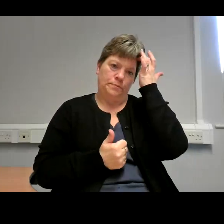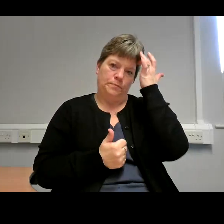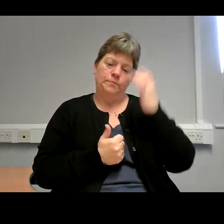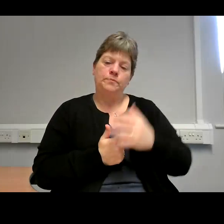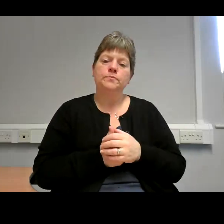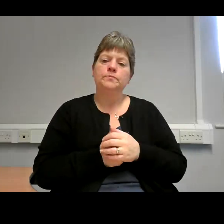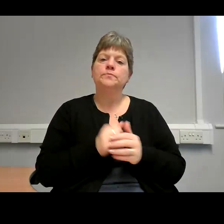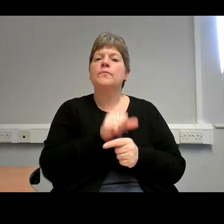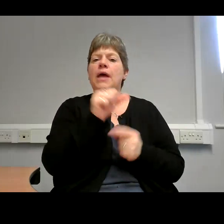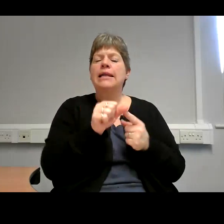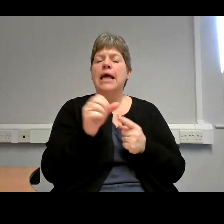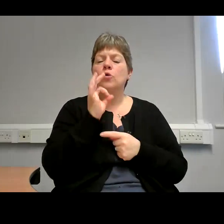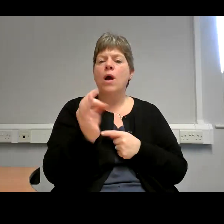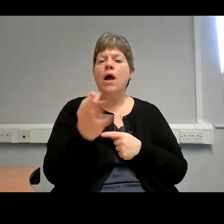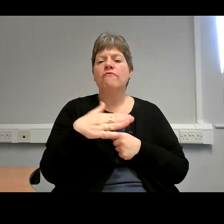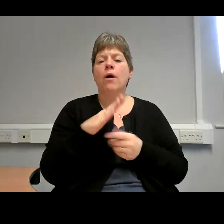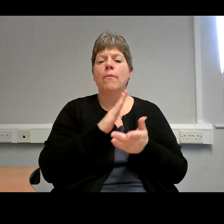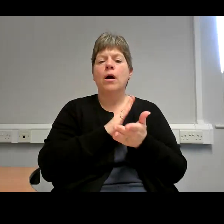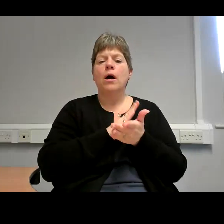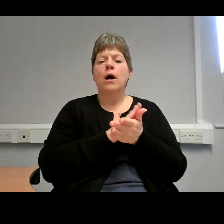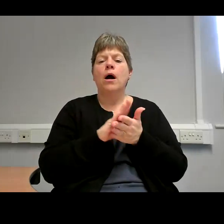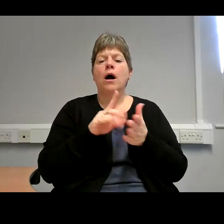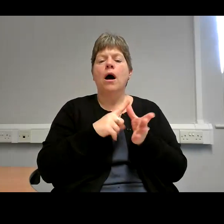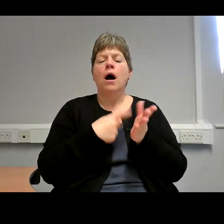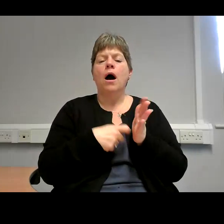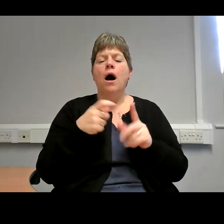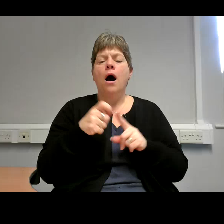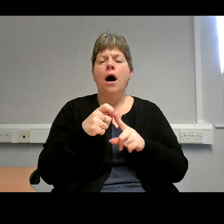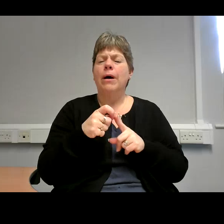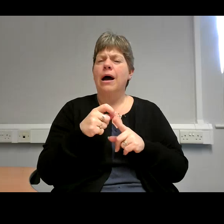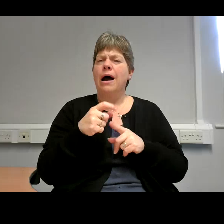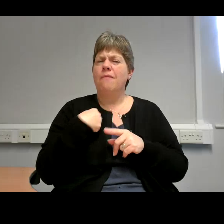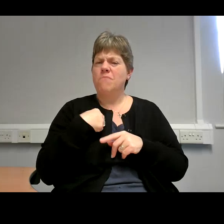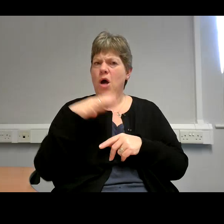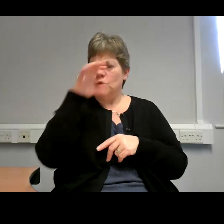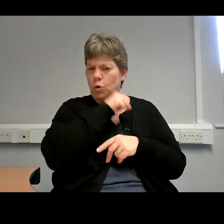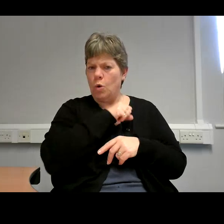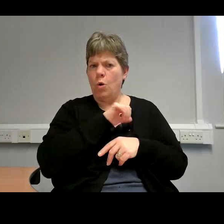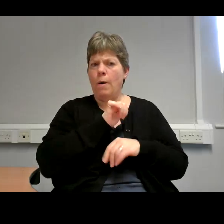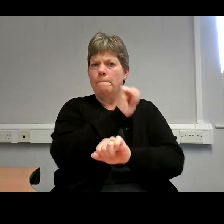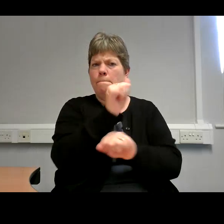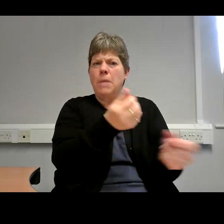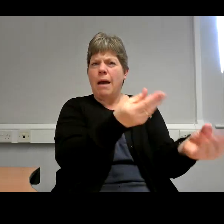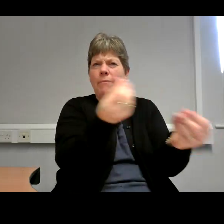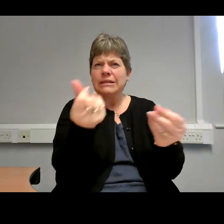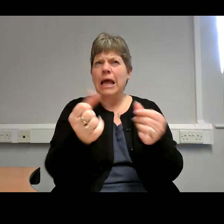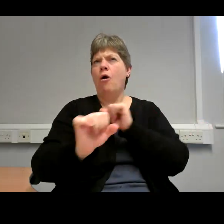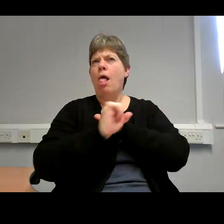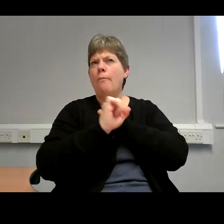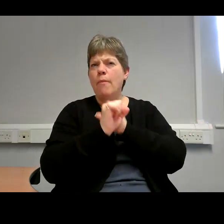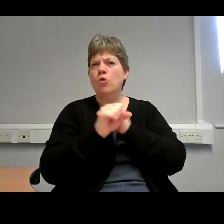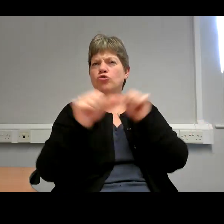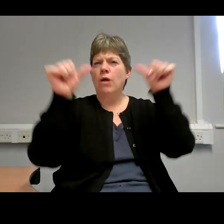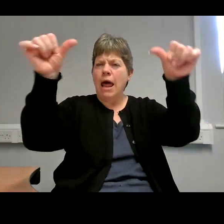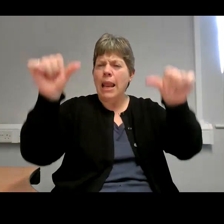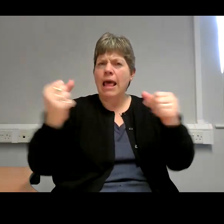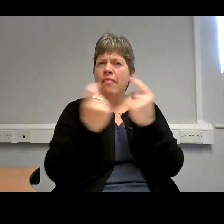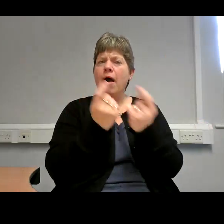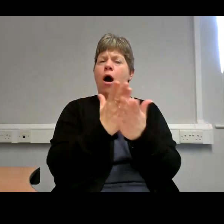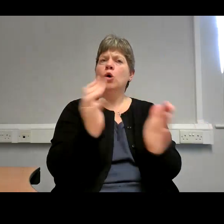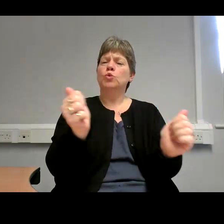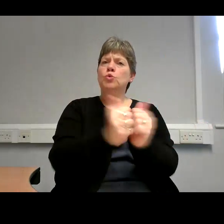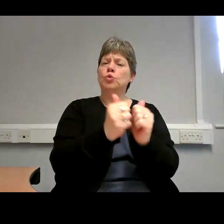Okay, the next question is from Harp. Can I assume that those materials, the promotional leaflets, etc., are suitable for